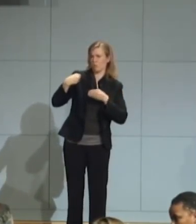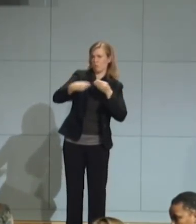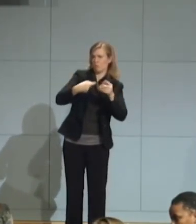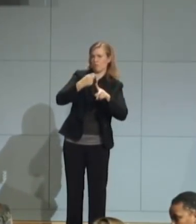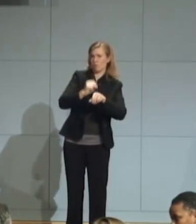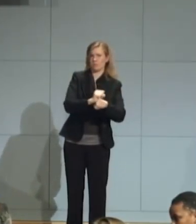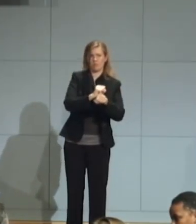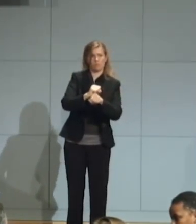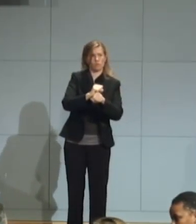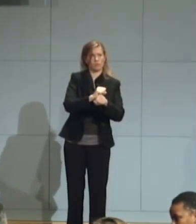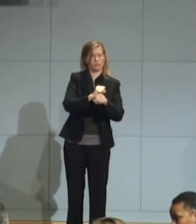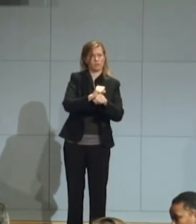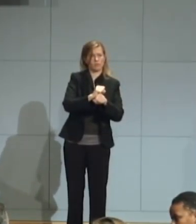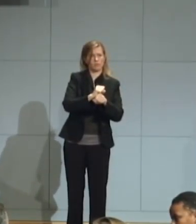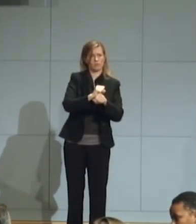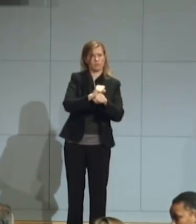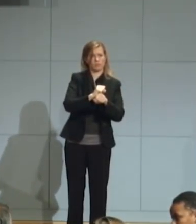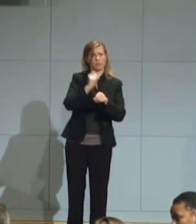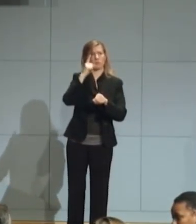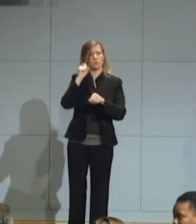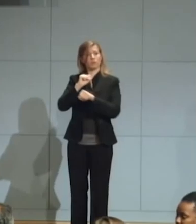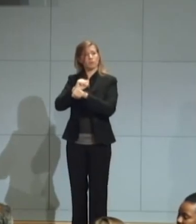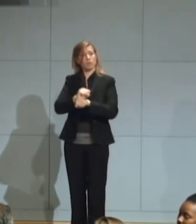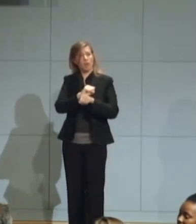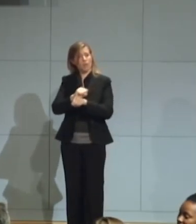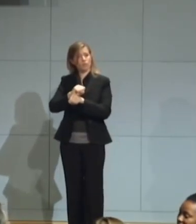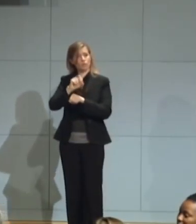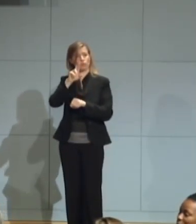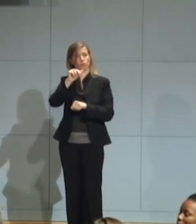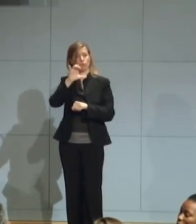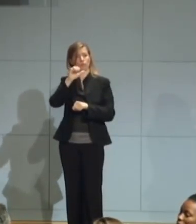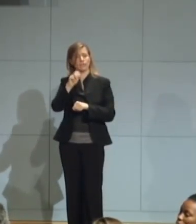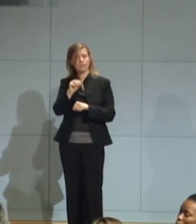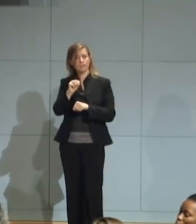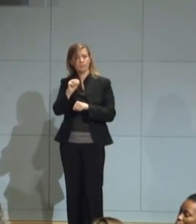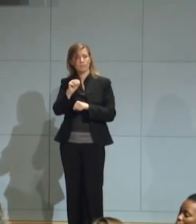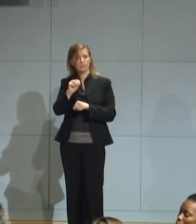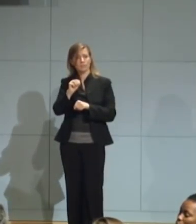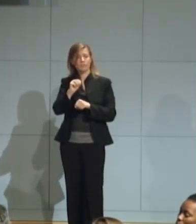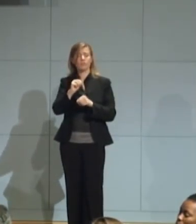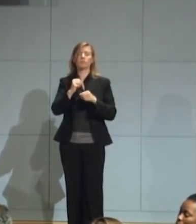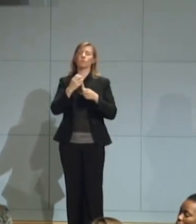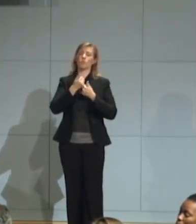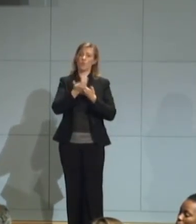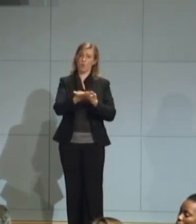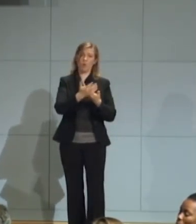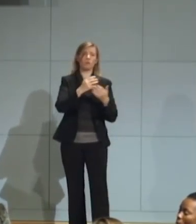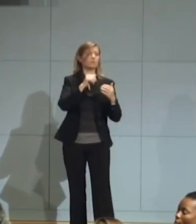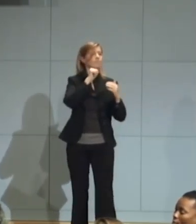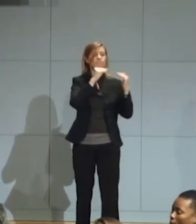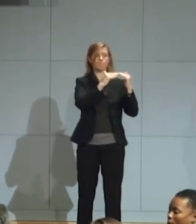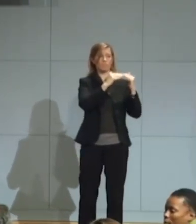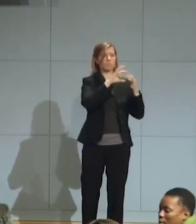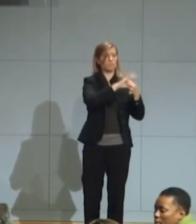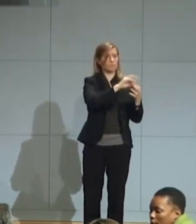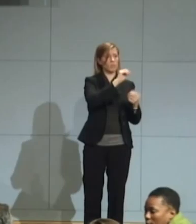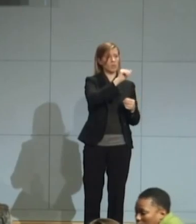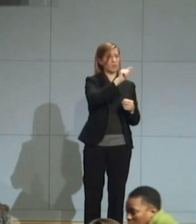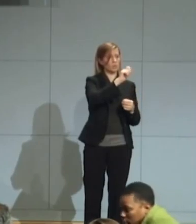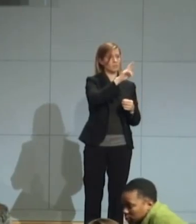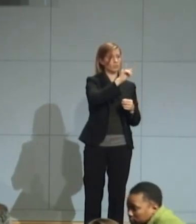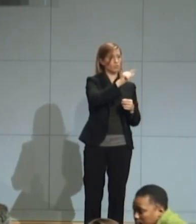country, saying we're going to hold white folks to this standard and we're going to hold black folks to this standard down here. And the rationale that they give